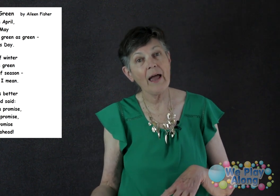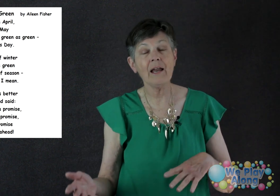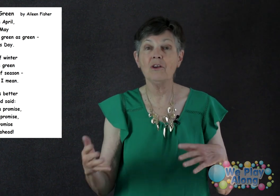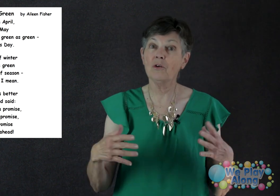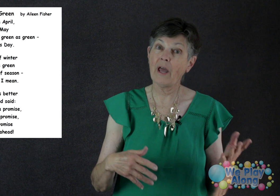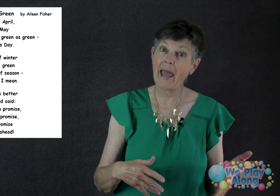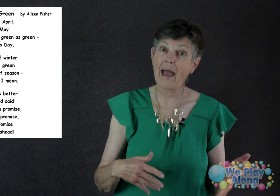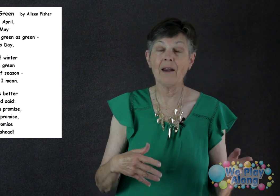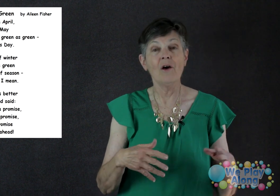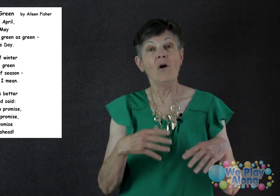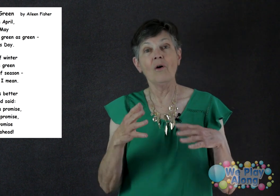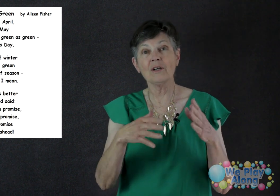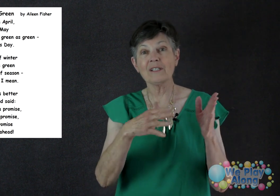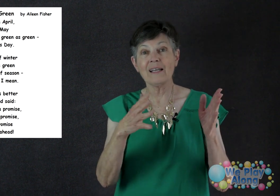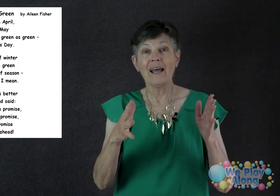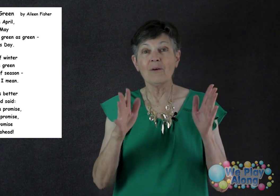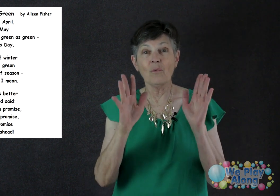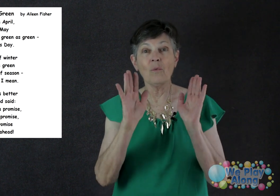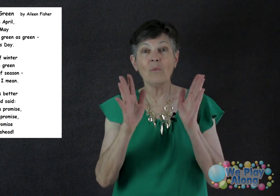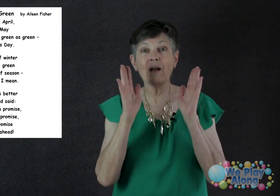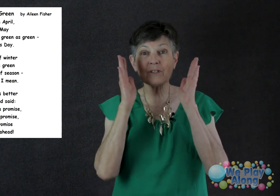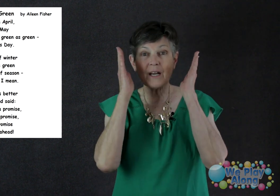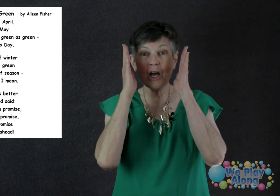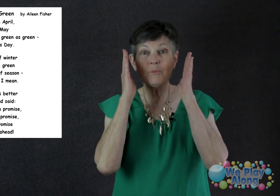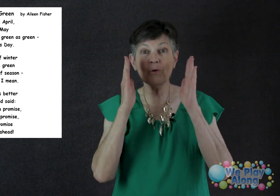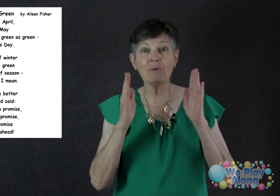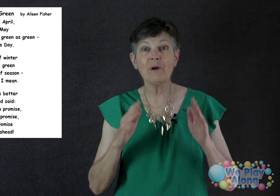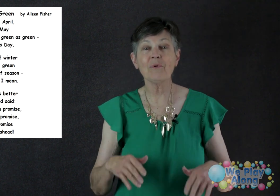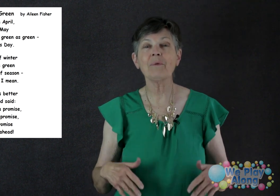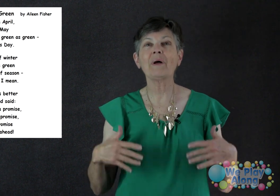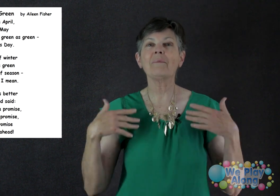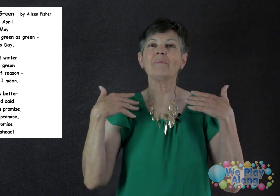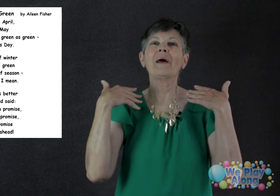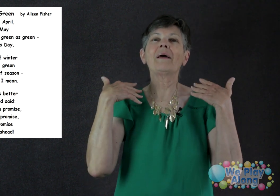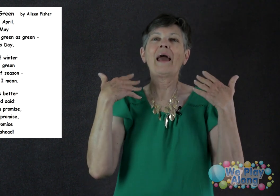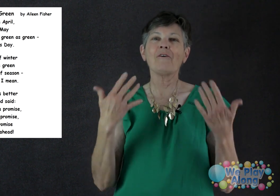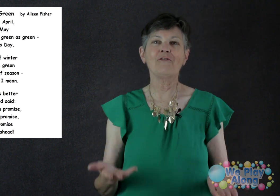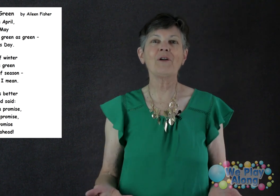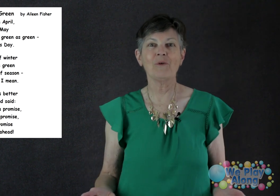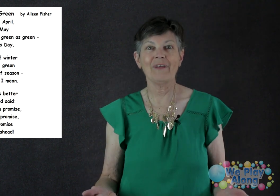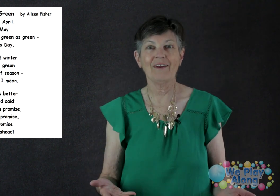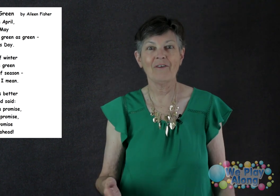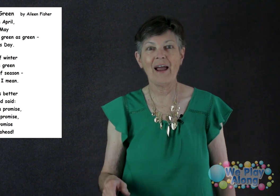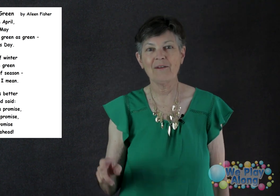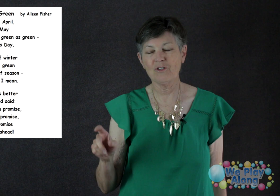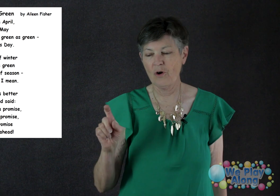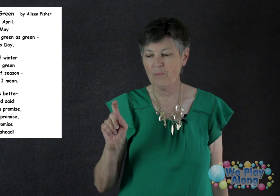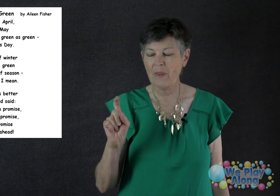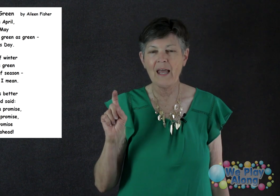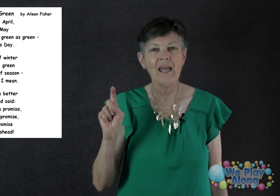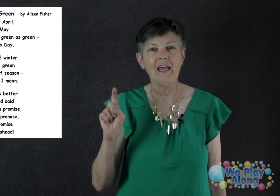line, you can, or just whatever's going to help you remember it, but have fun with it, all right? So